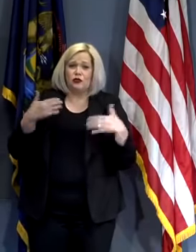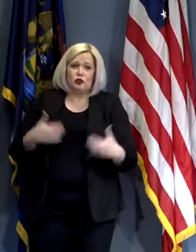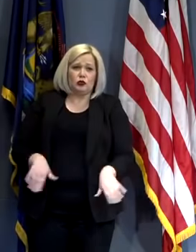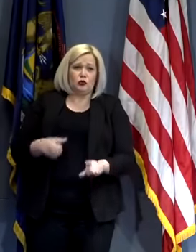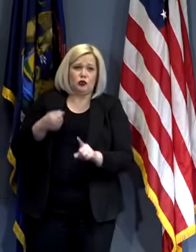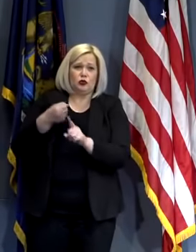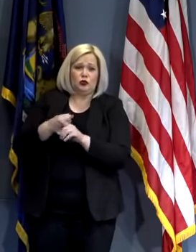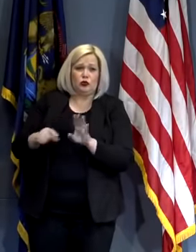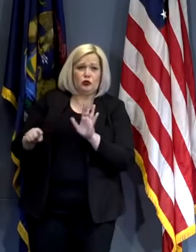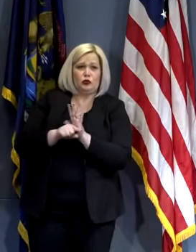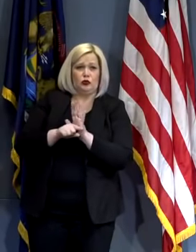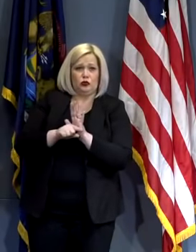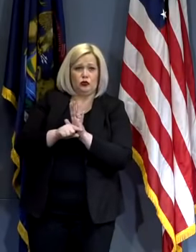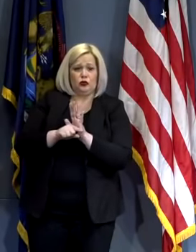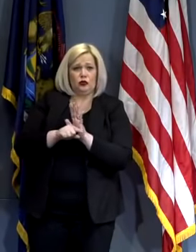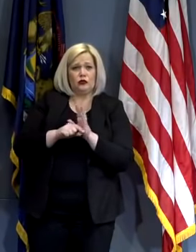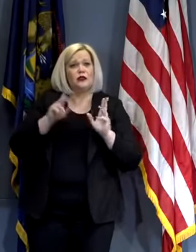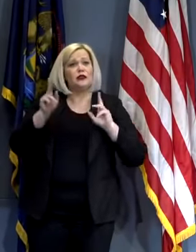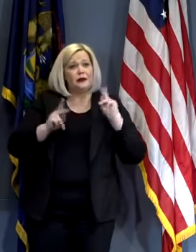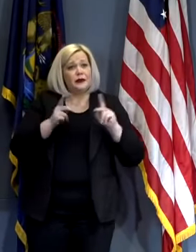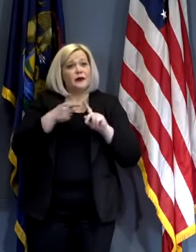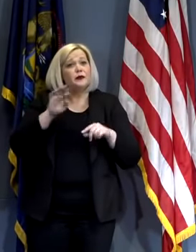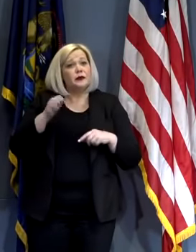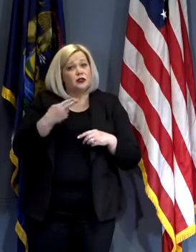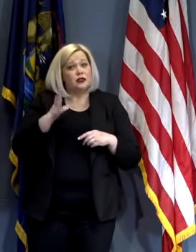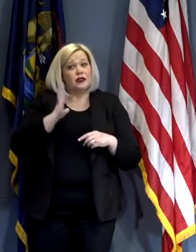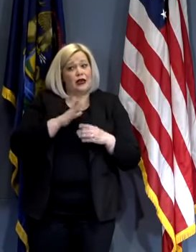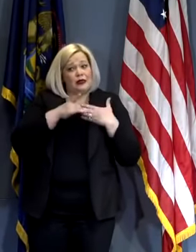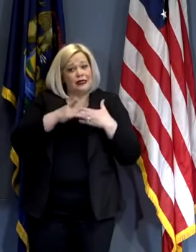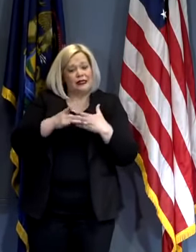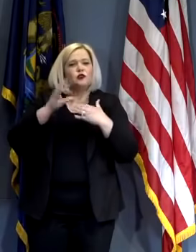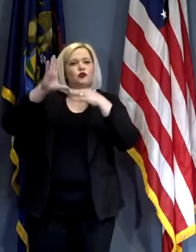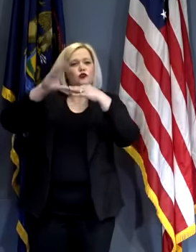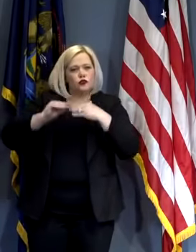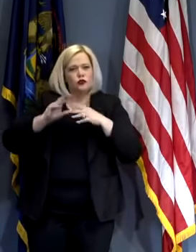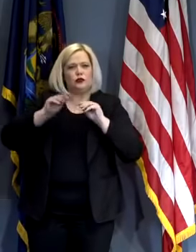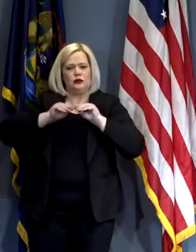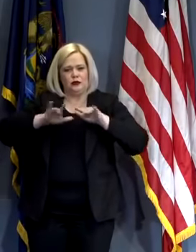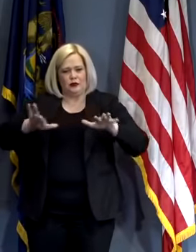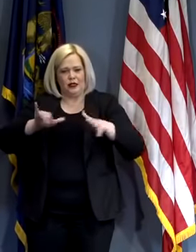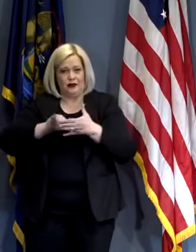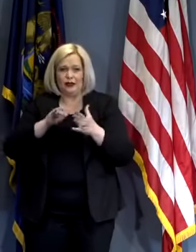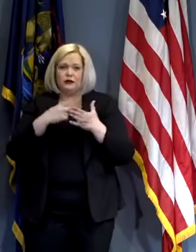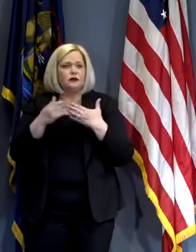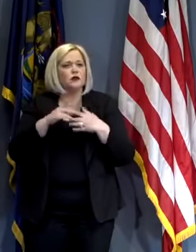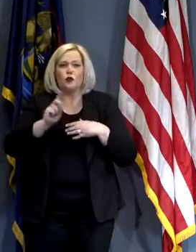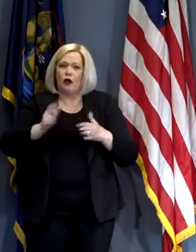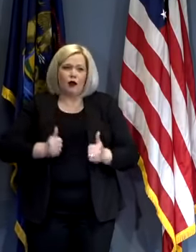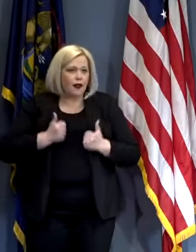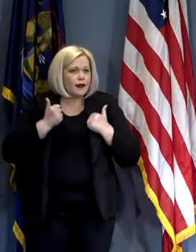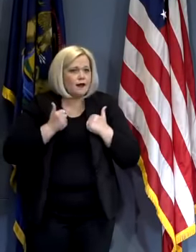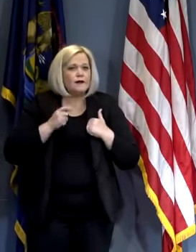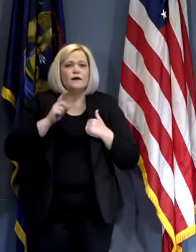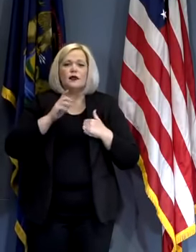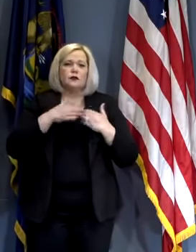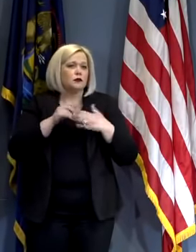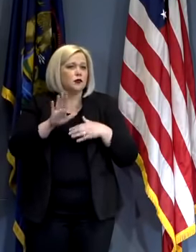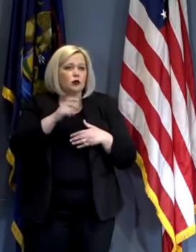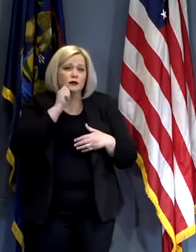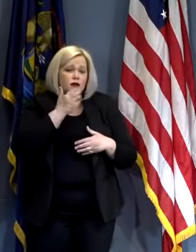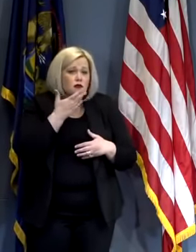Michiganders need leaders who are going to do everything they can to lower their risk of catching this virus, no matter their community, their race, or